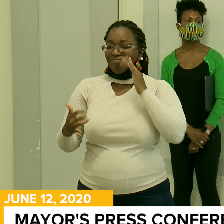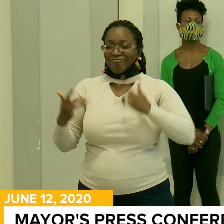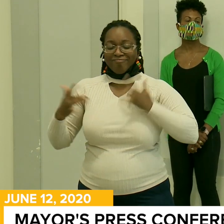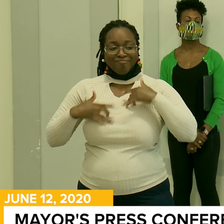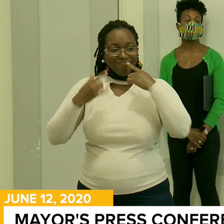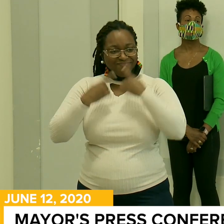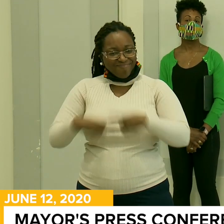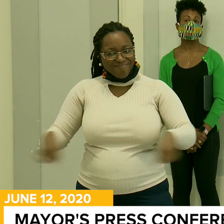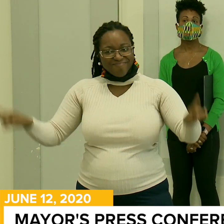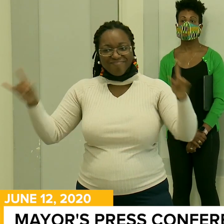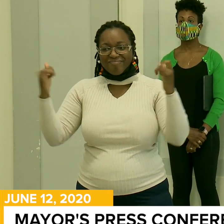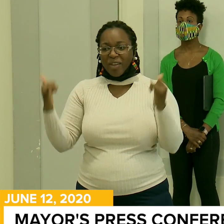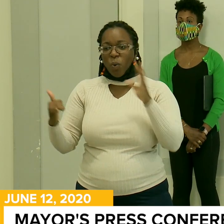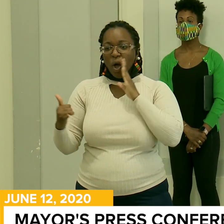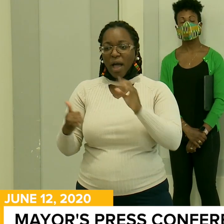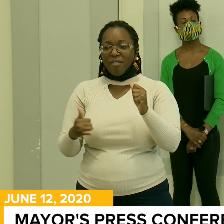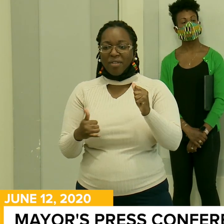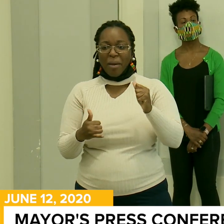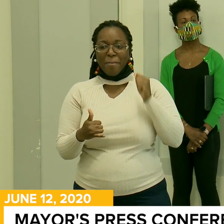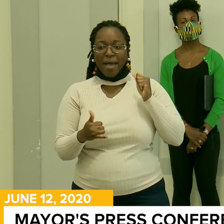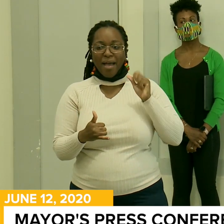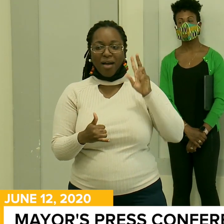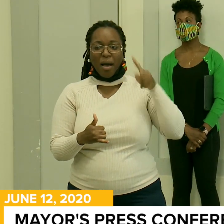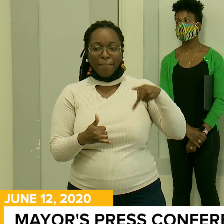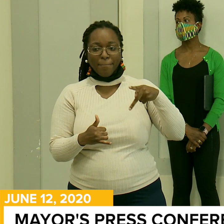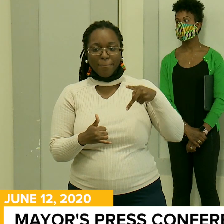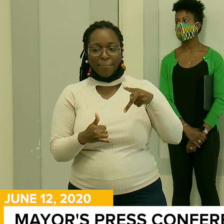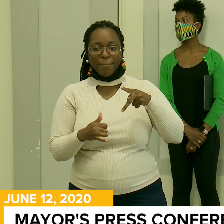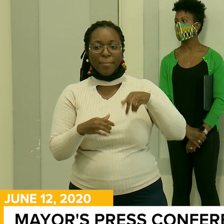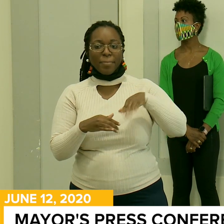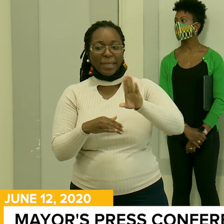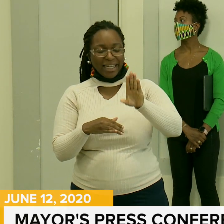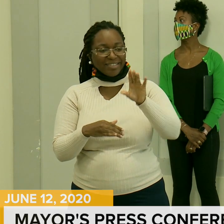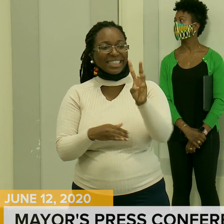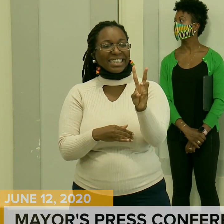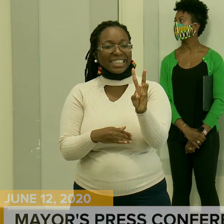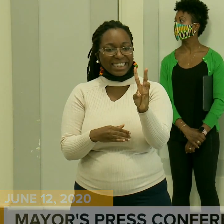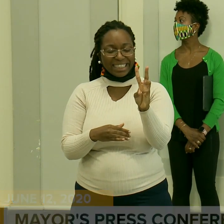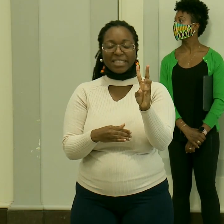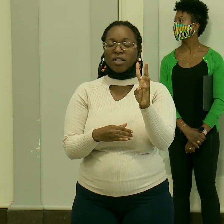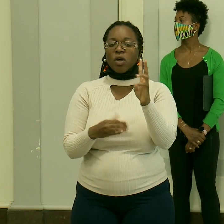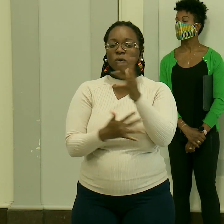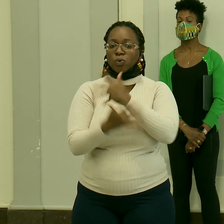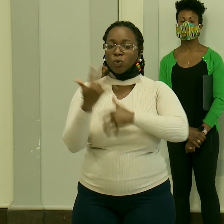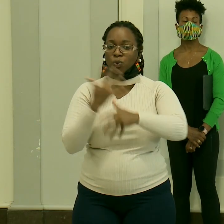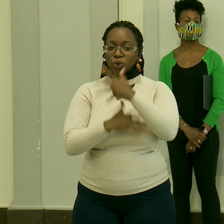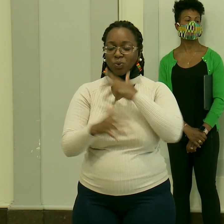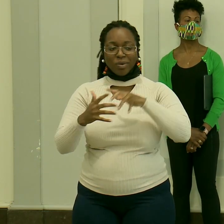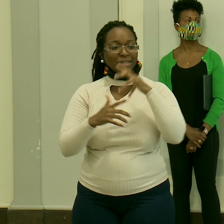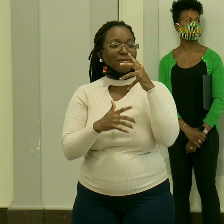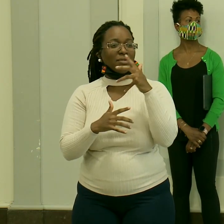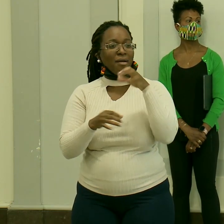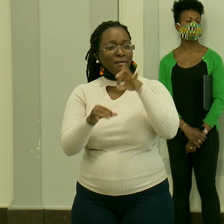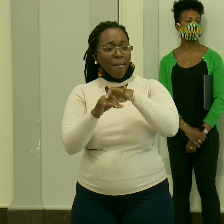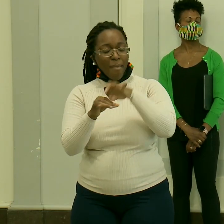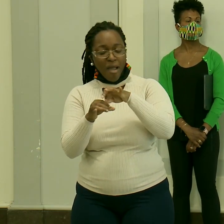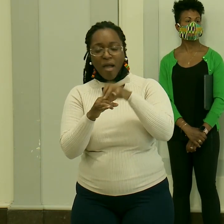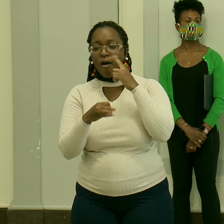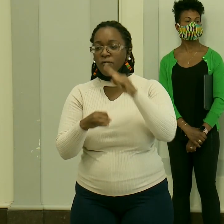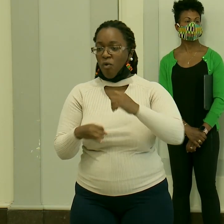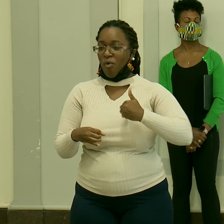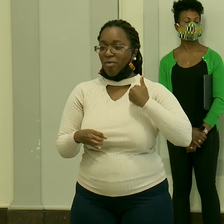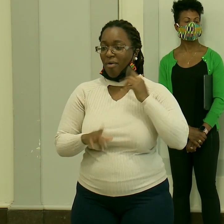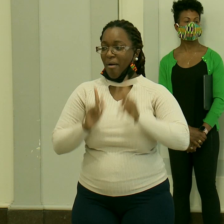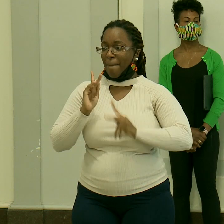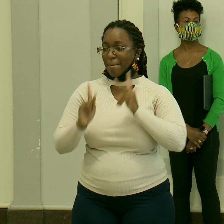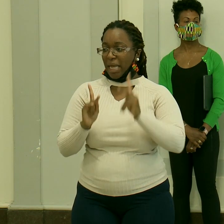launch of the Back Up, Give Me 6 social distancing campaign, developed for youth by youth at